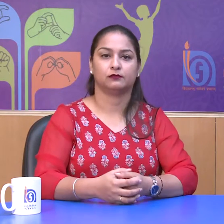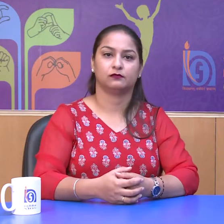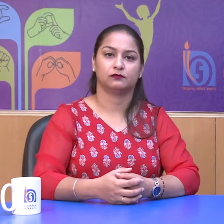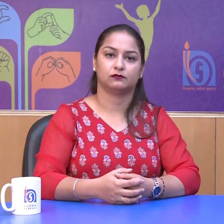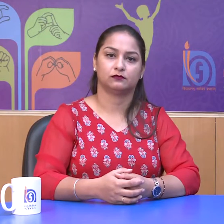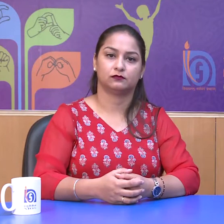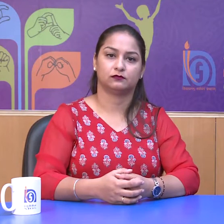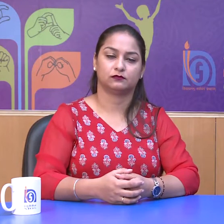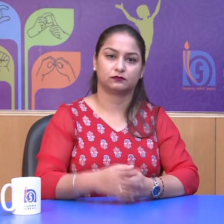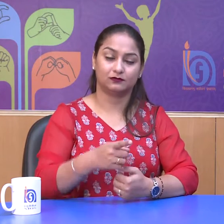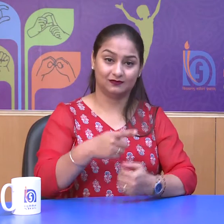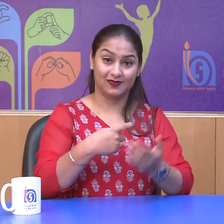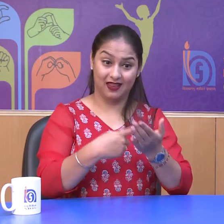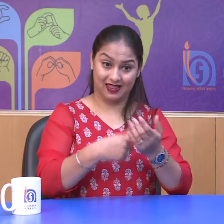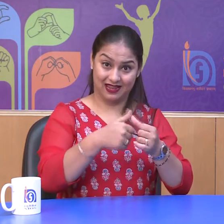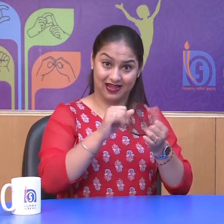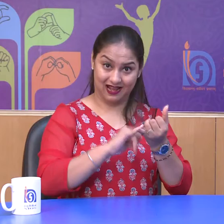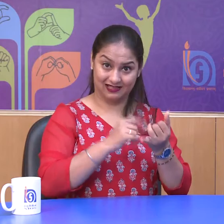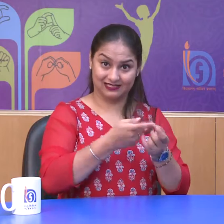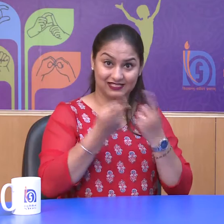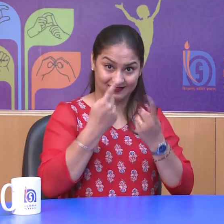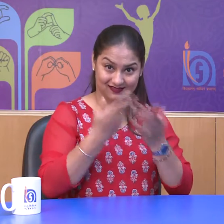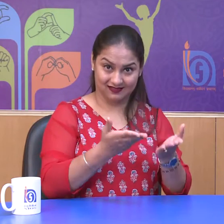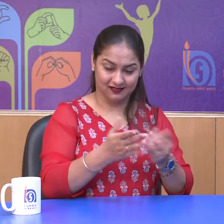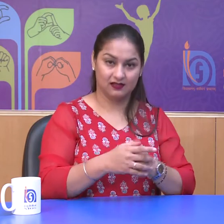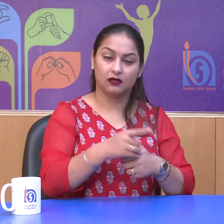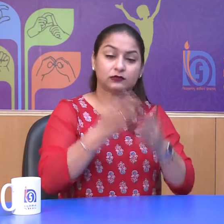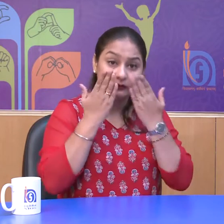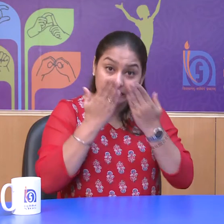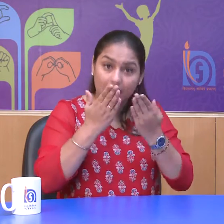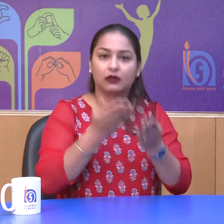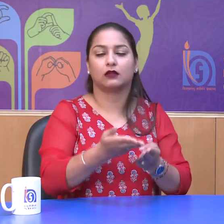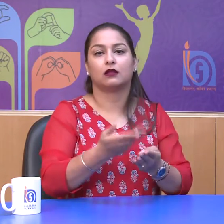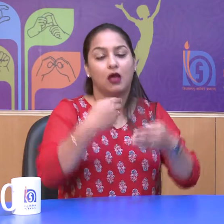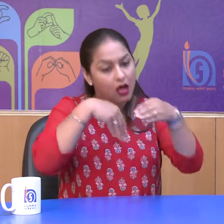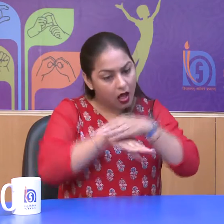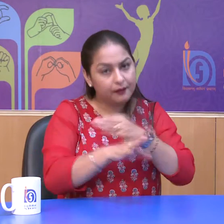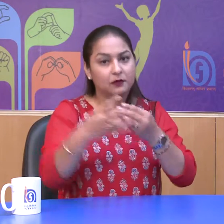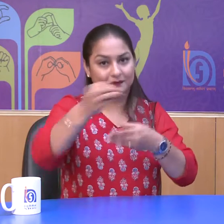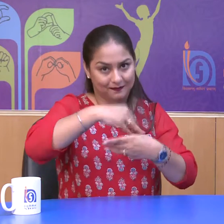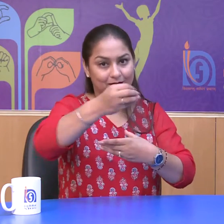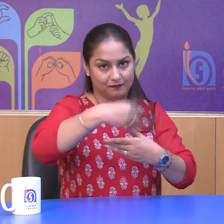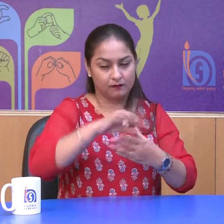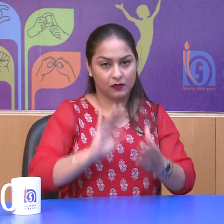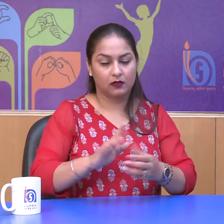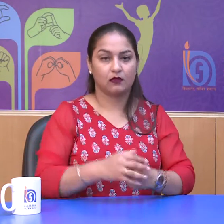The Ras Chikitsa system is a study which includes host of the